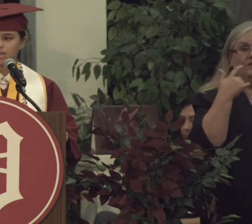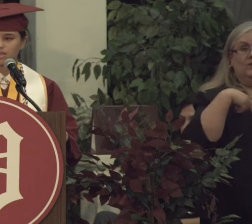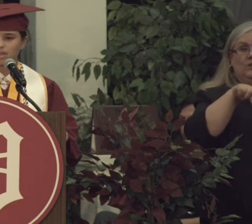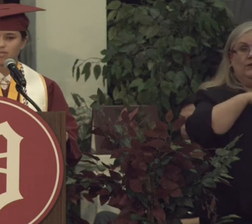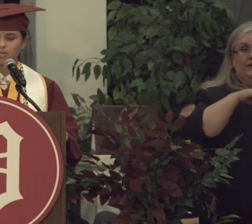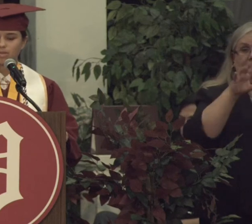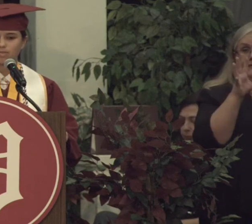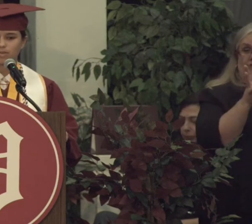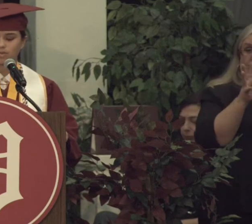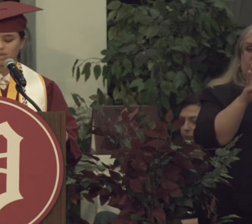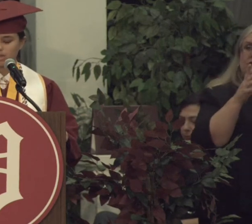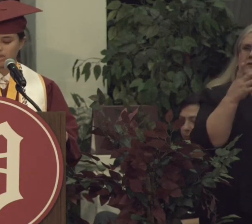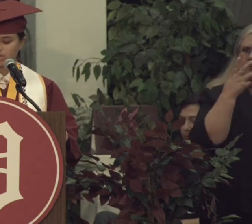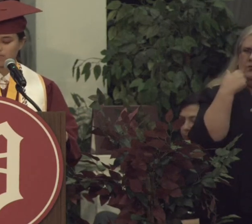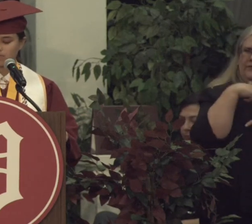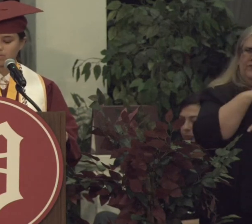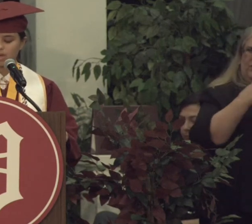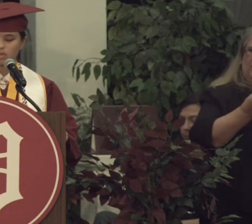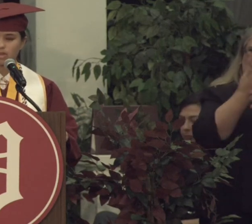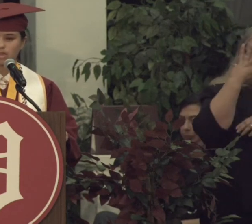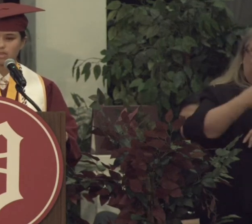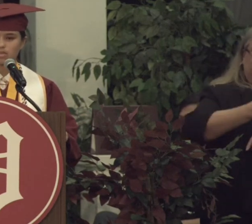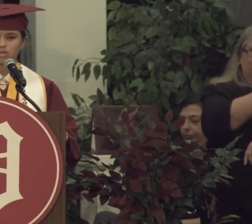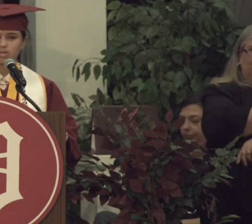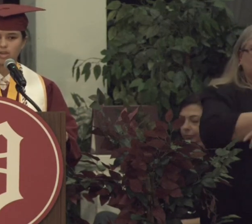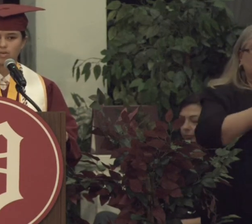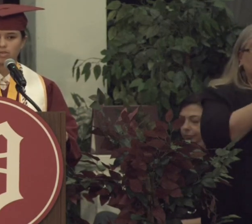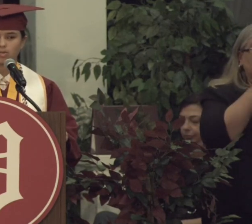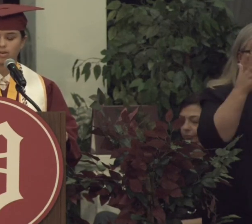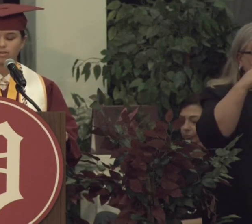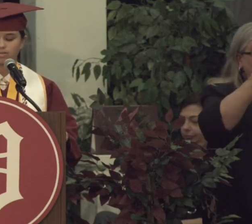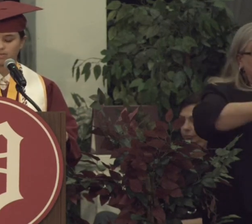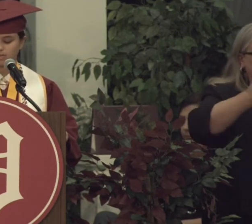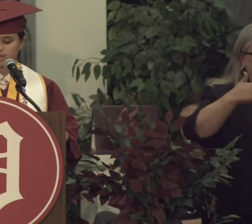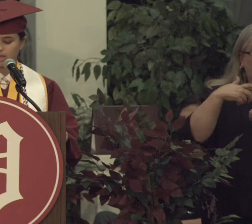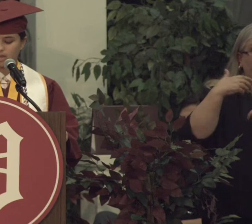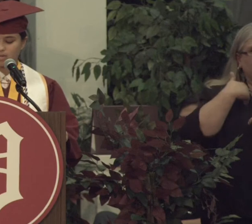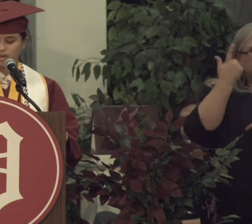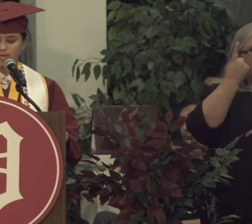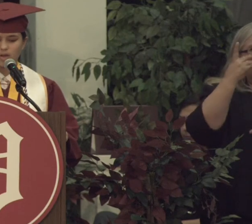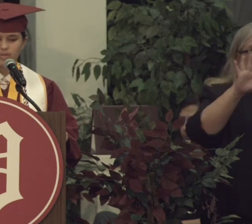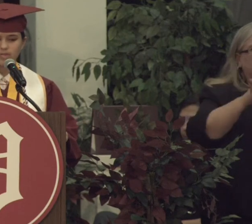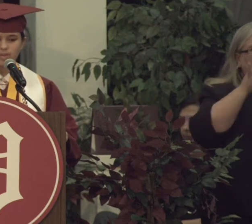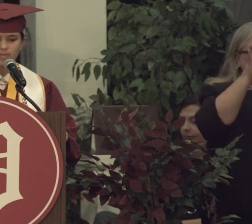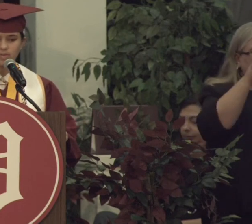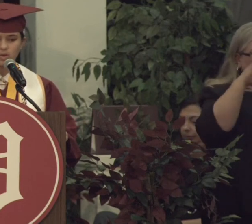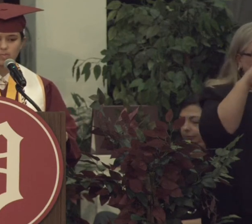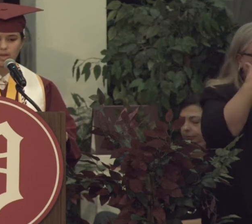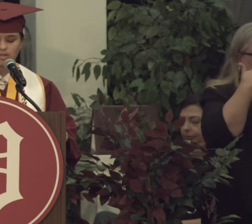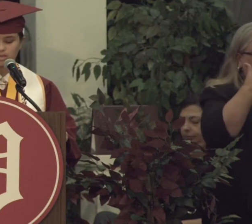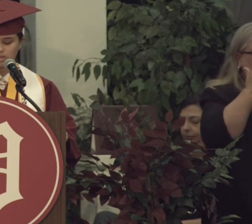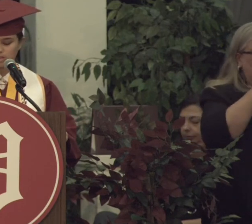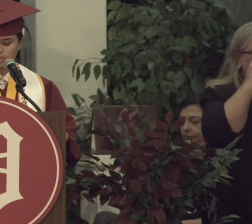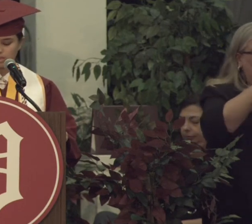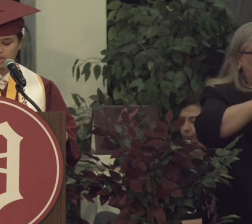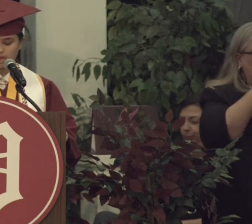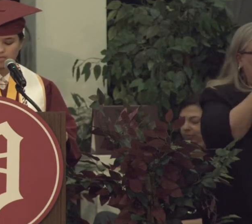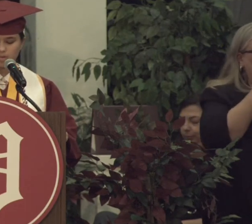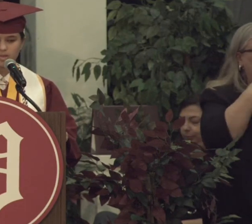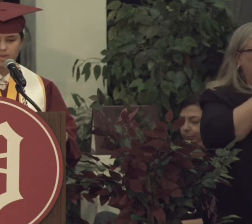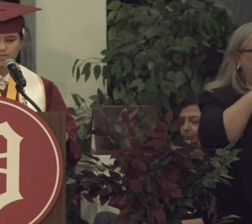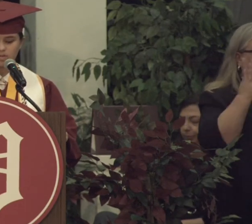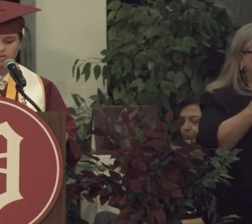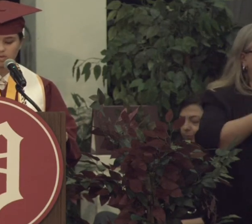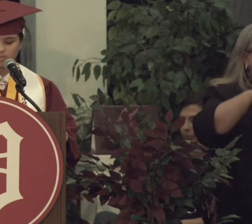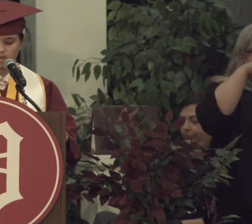Among each and every one of you is some special essence you can share with the world. We have all developed so much, yet have